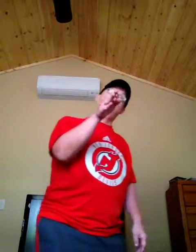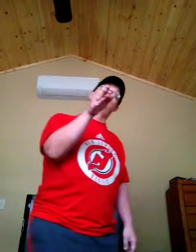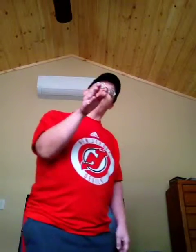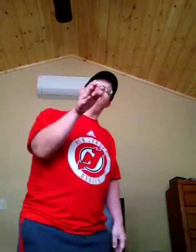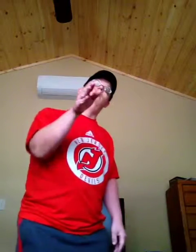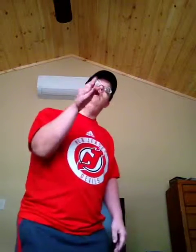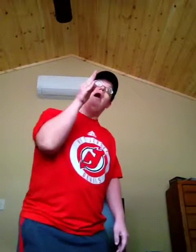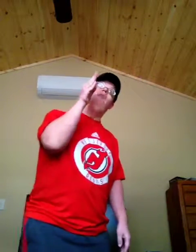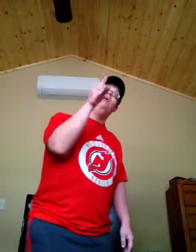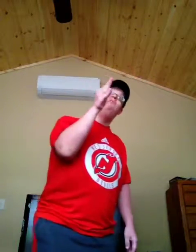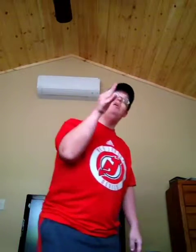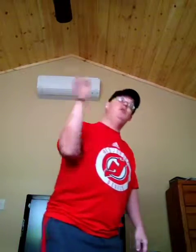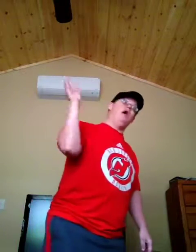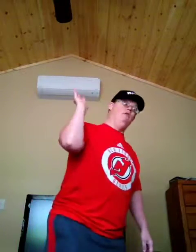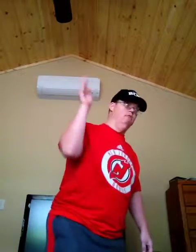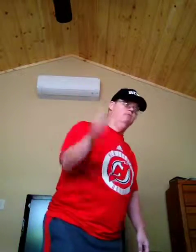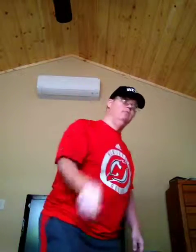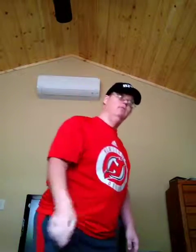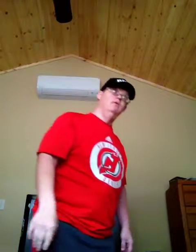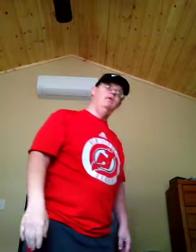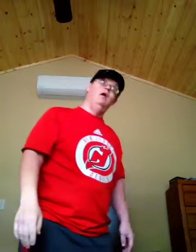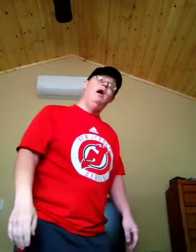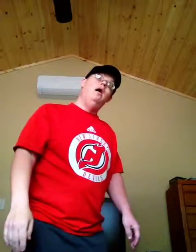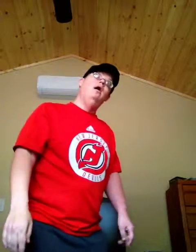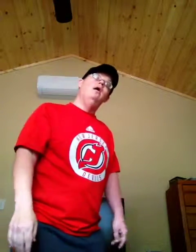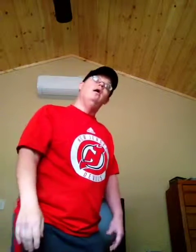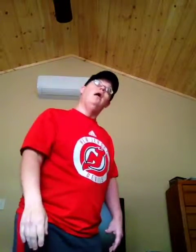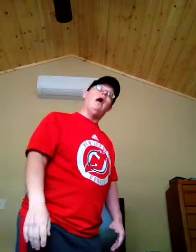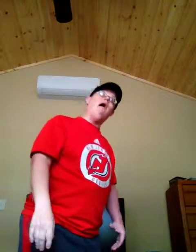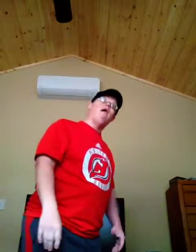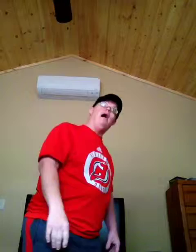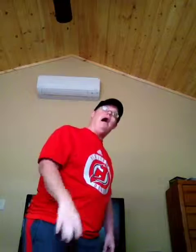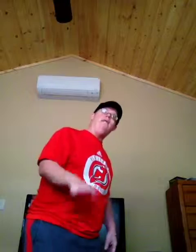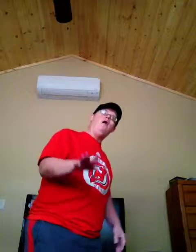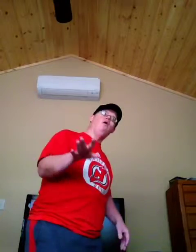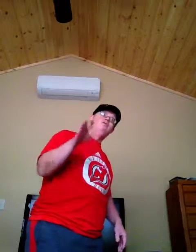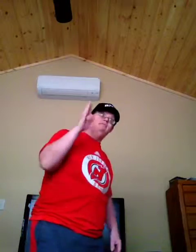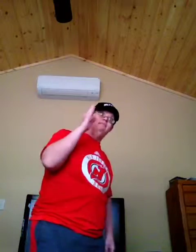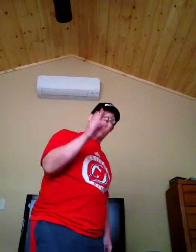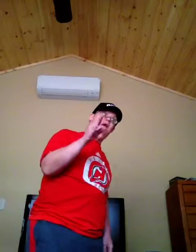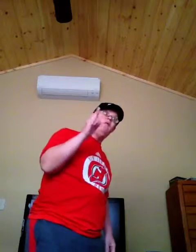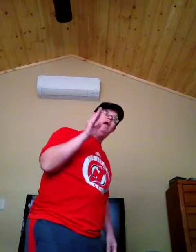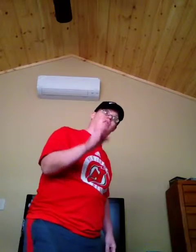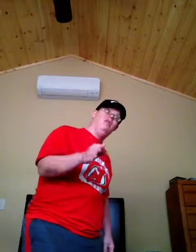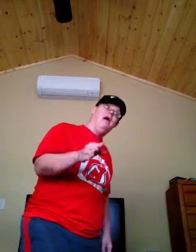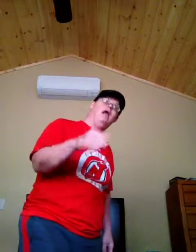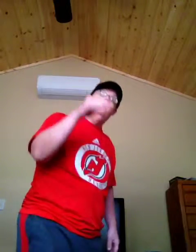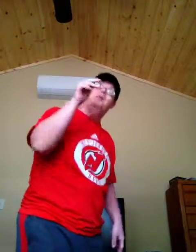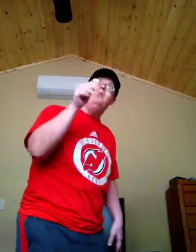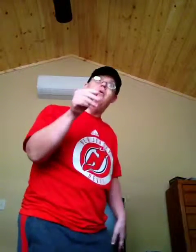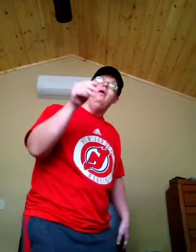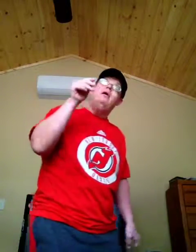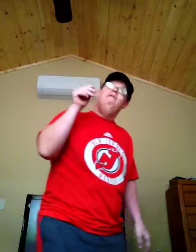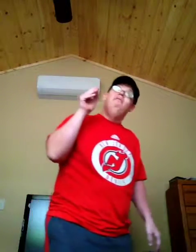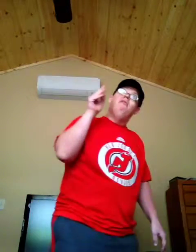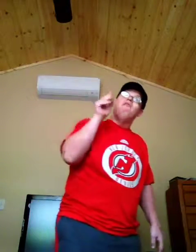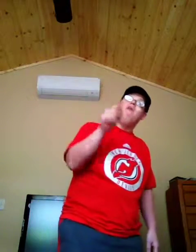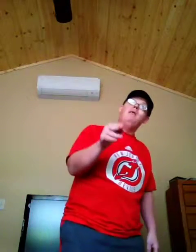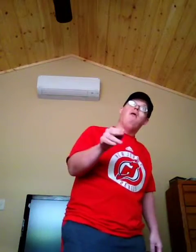towards a TV channel. Like, I'm not gonna repeat what I said, but the funny part